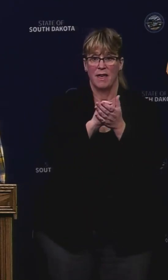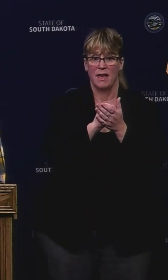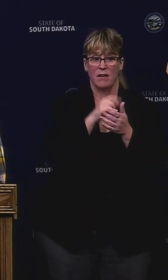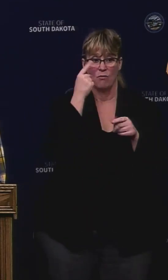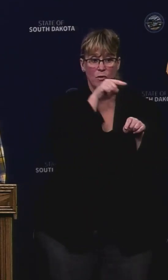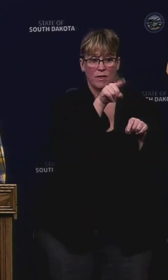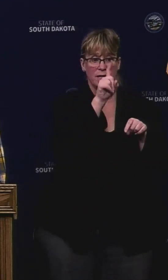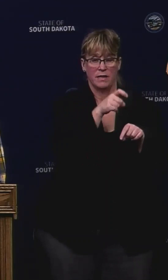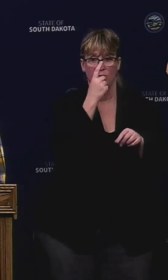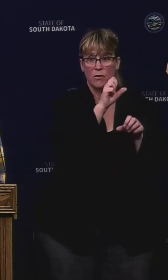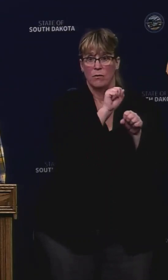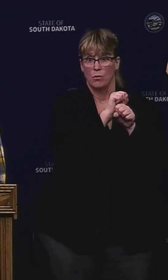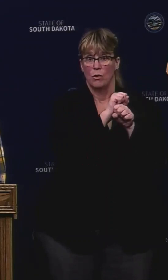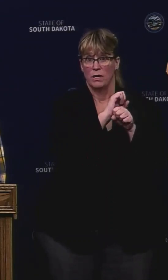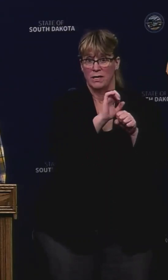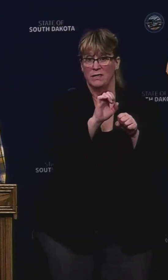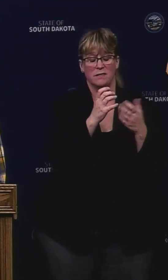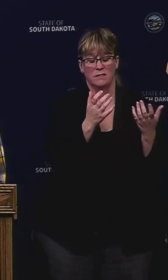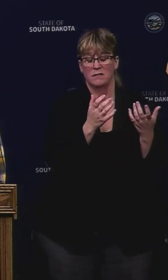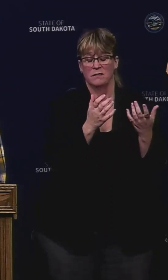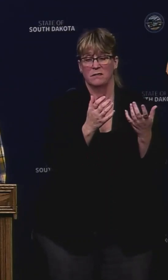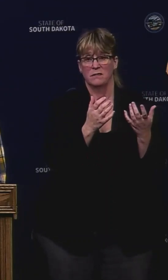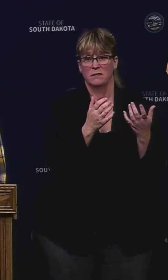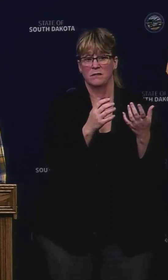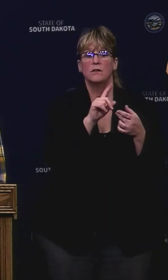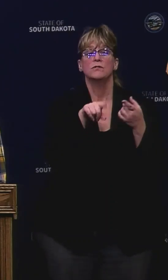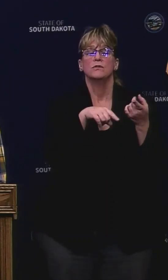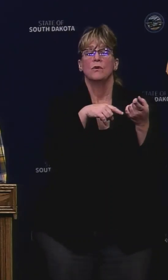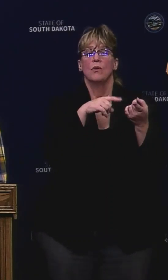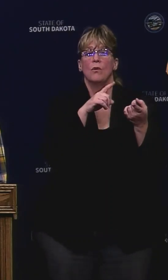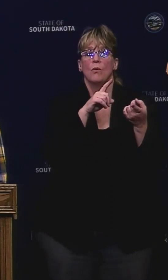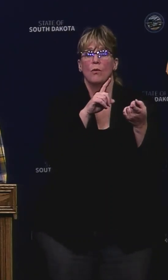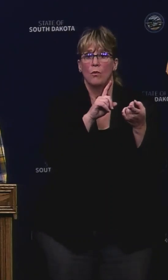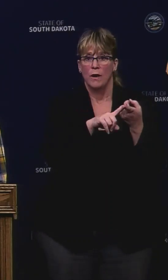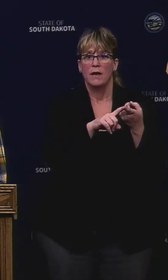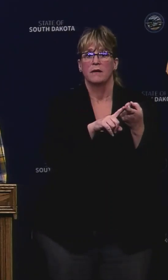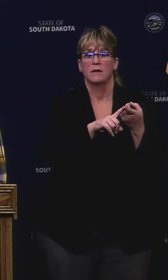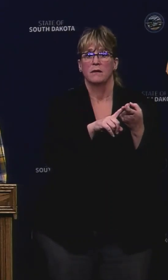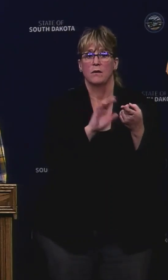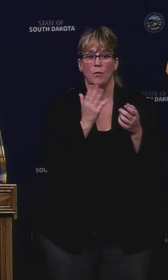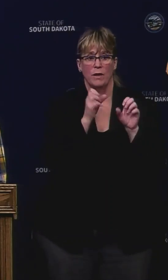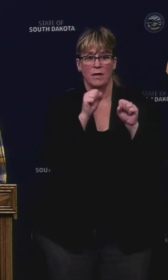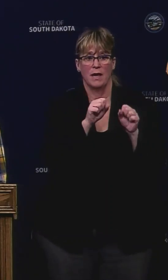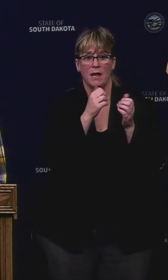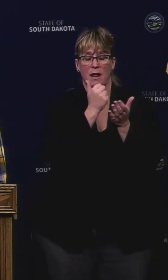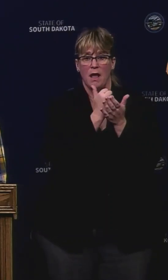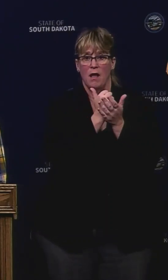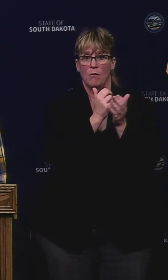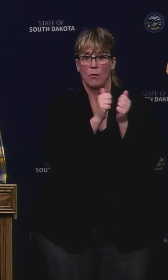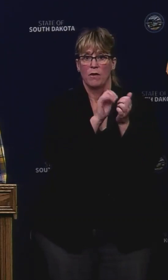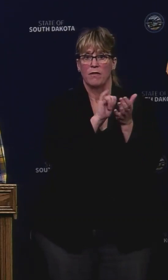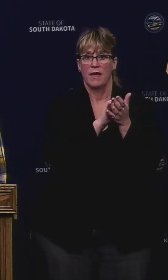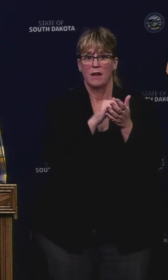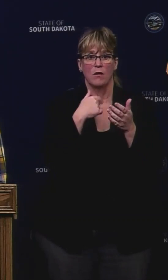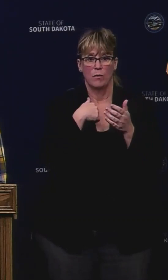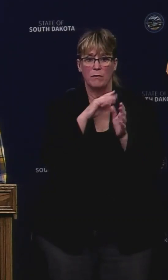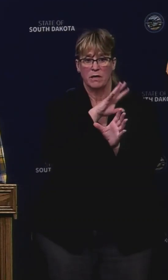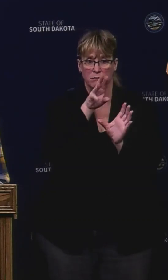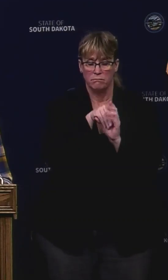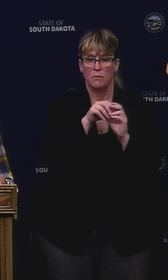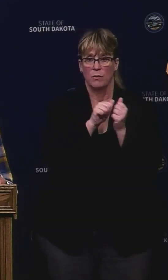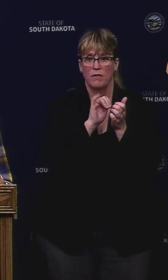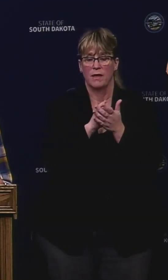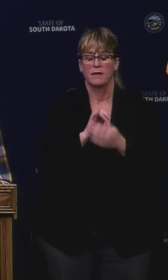need for their employees. So when there is a role that we can fill to help facilitate this, we've been actively doing